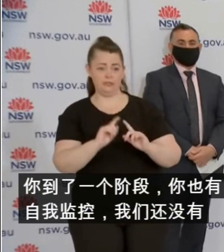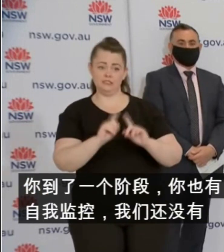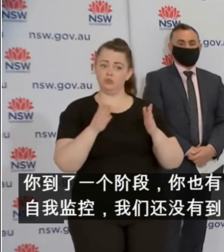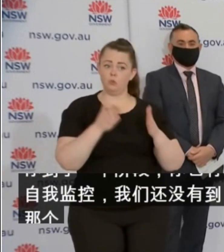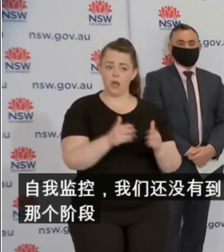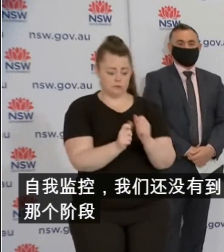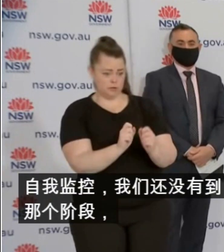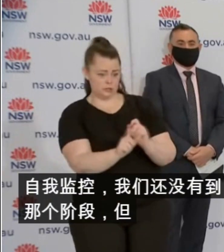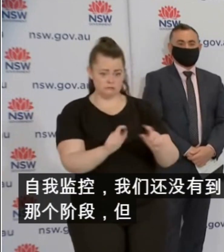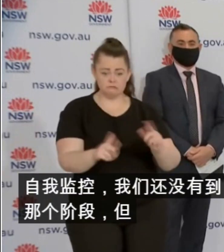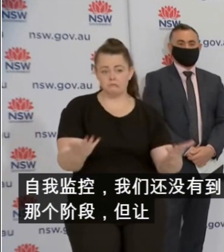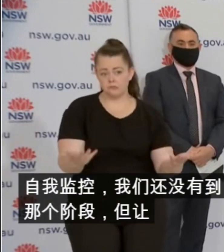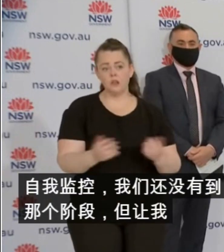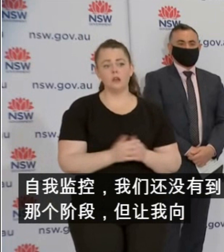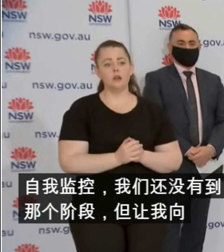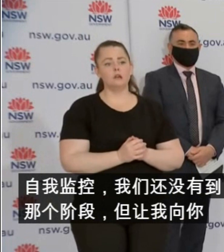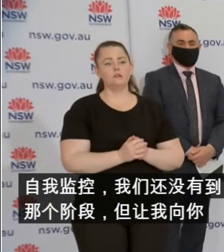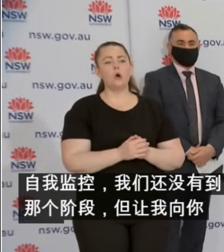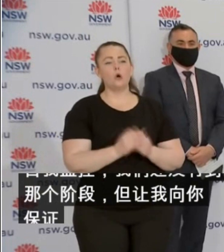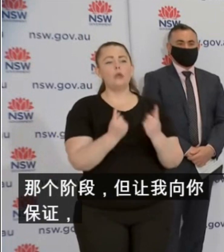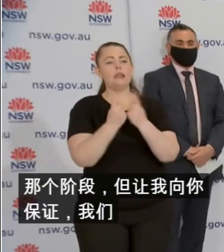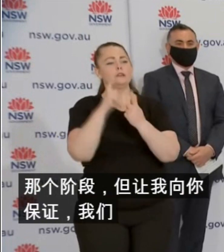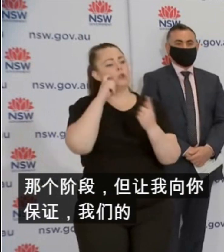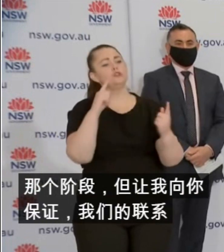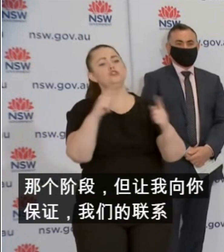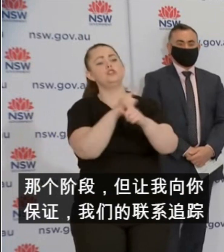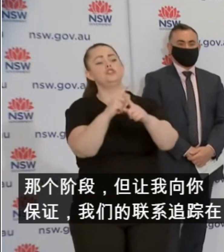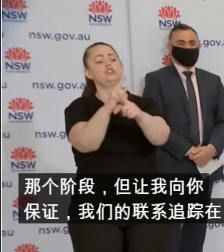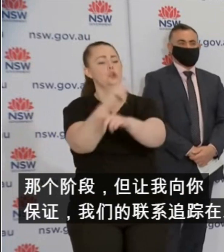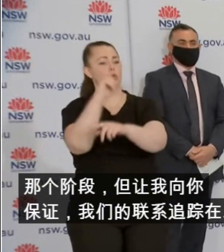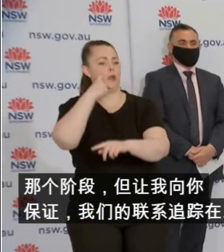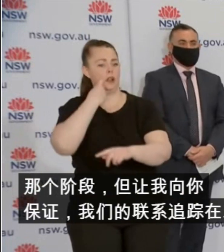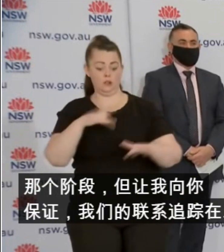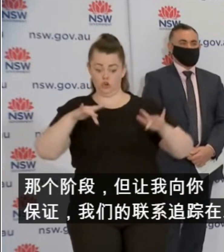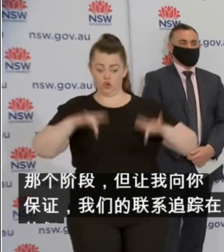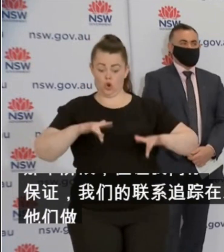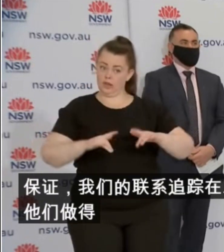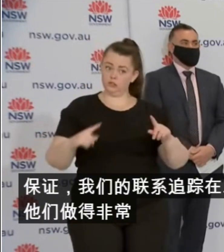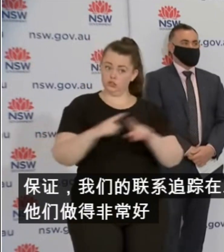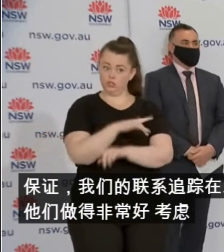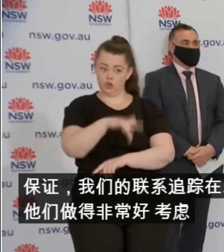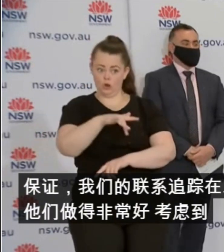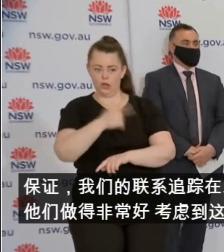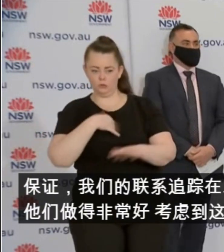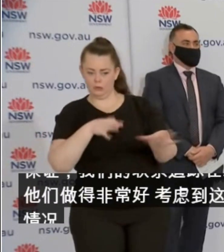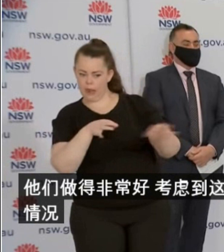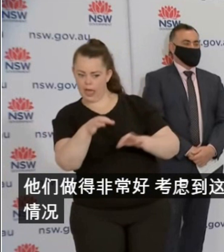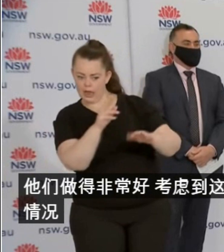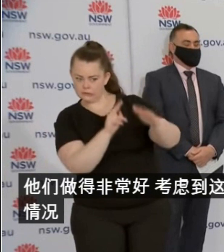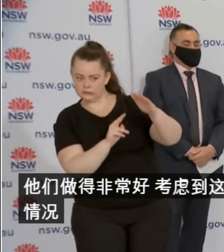as well. We're not at that stage yet, but let me assure you that our contact tracers are on the job. They're doing incredibly well